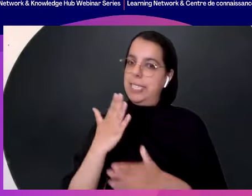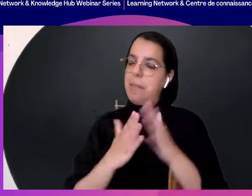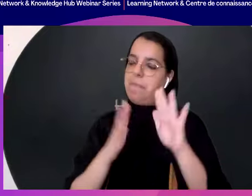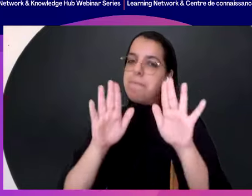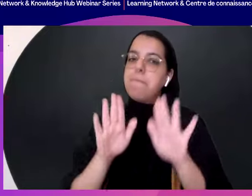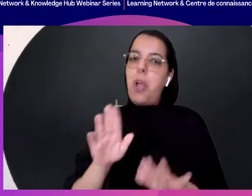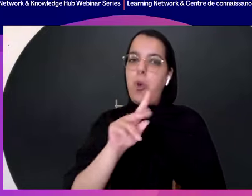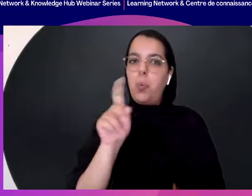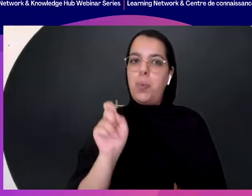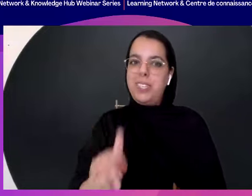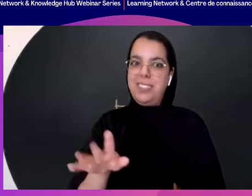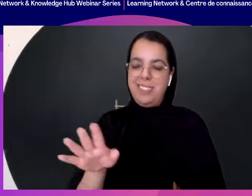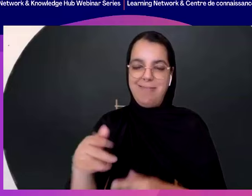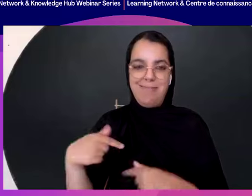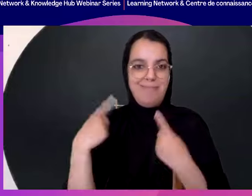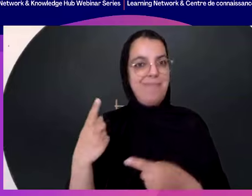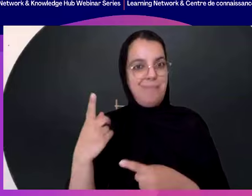always.